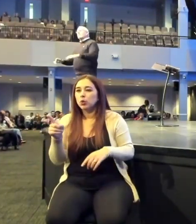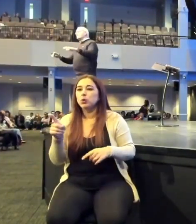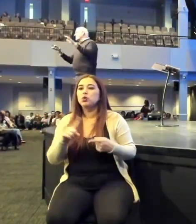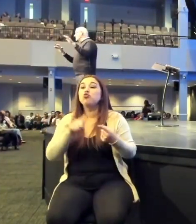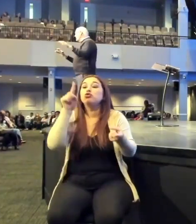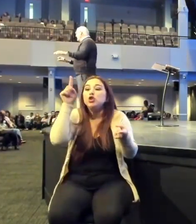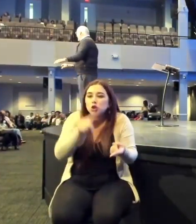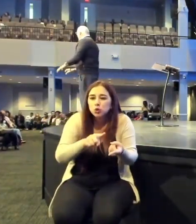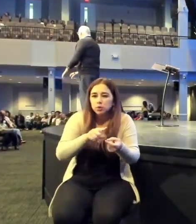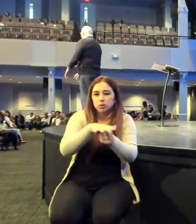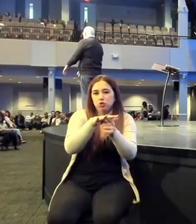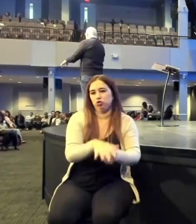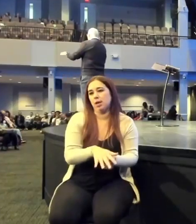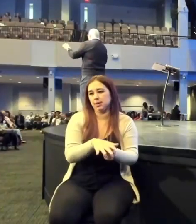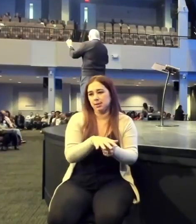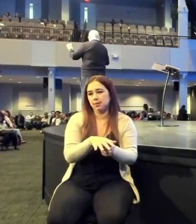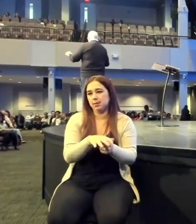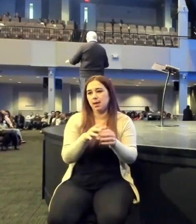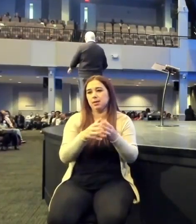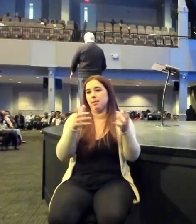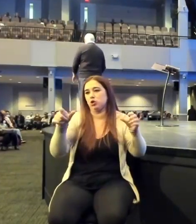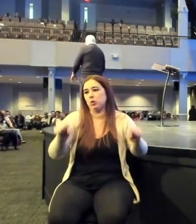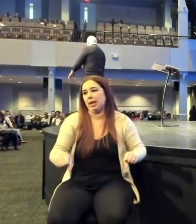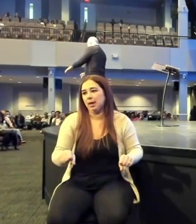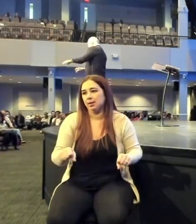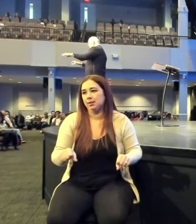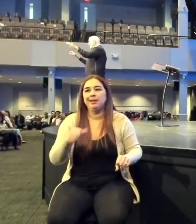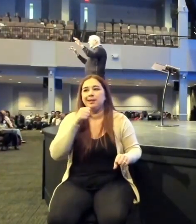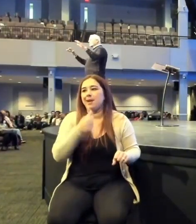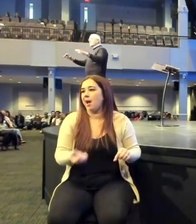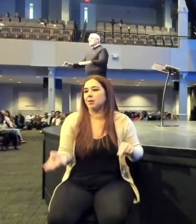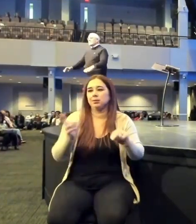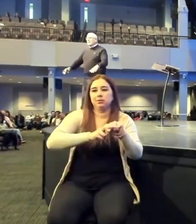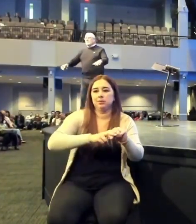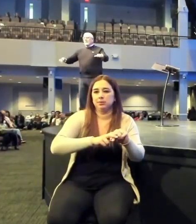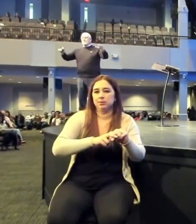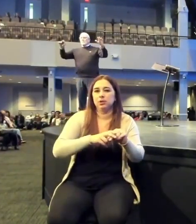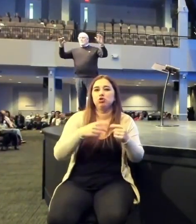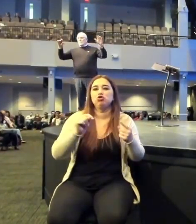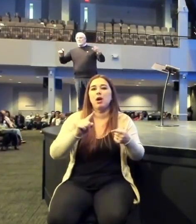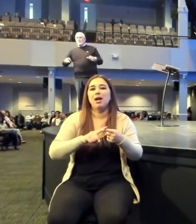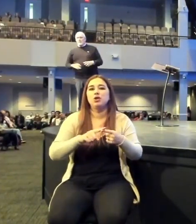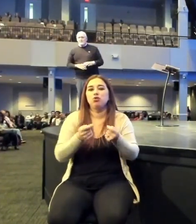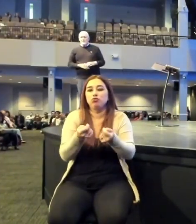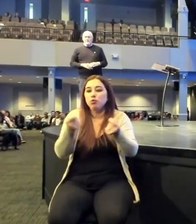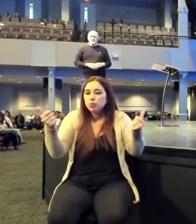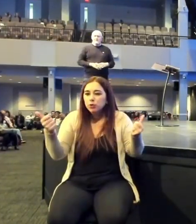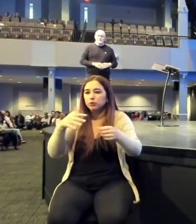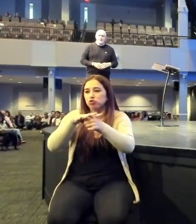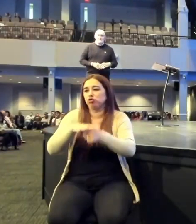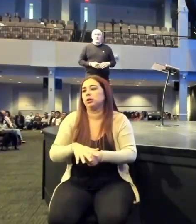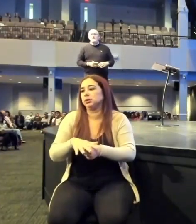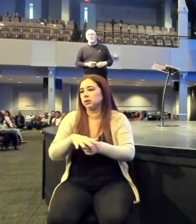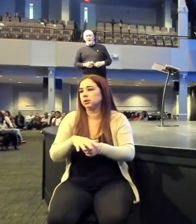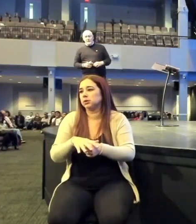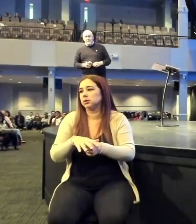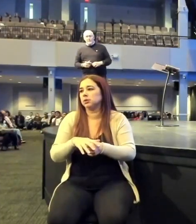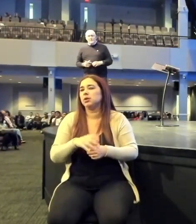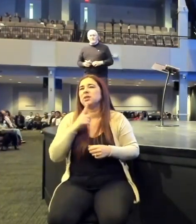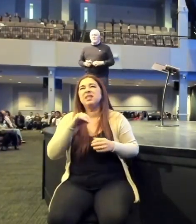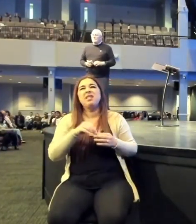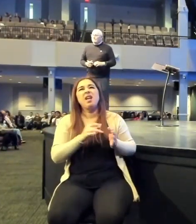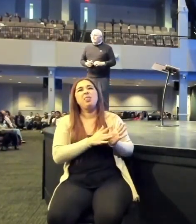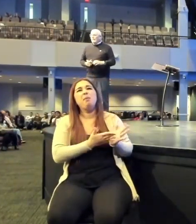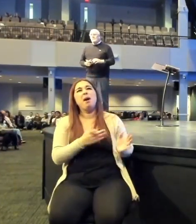just reduce as much stress as you can. Take as much stress out of this world as possible. You say, is that in the